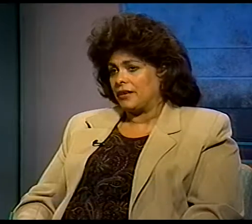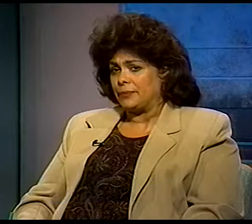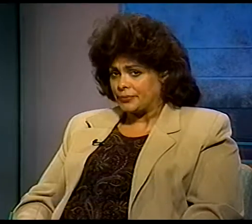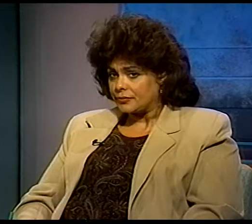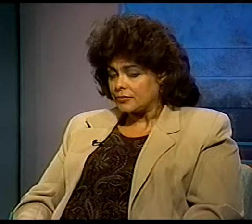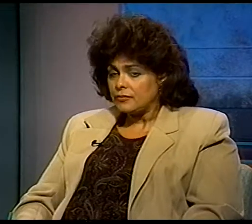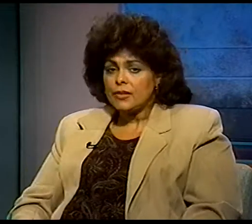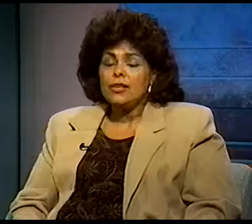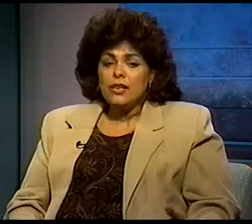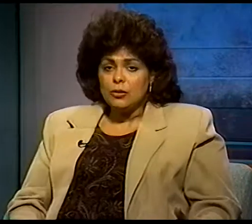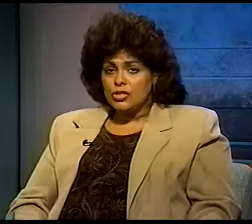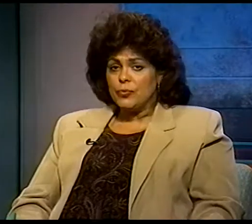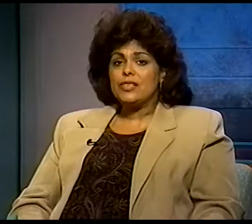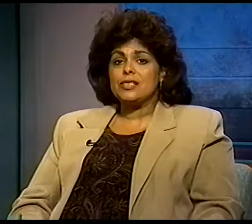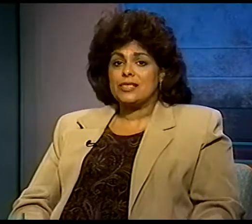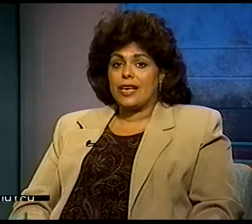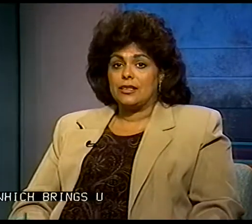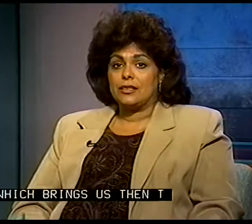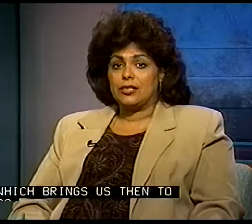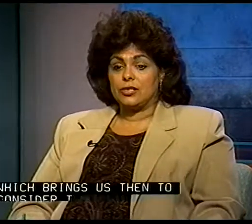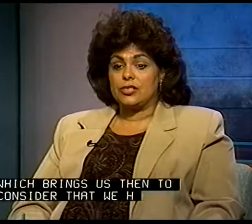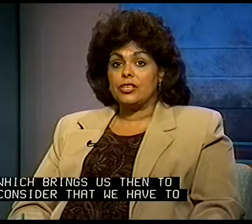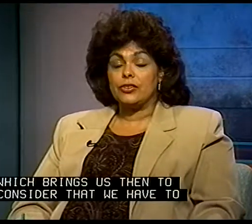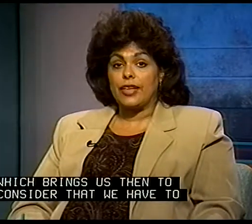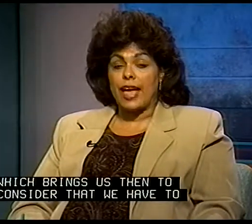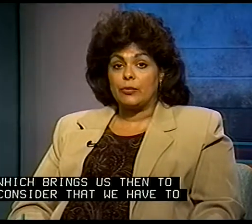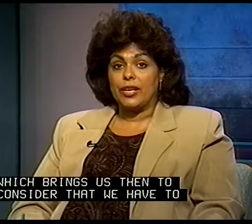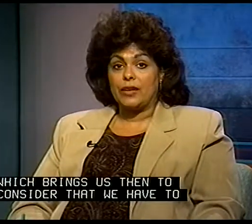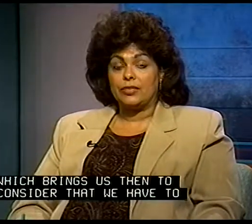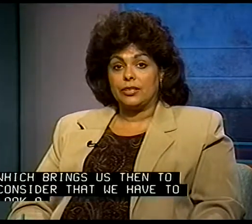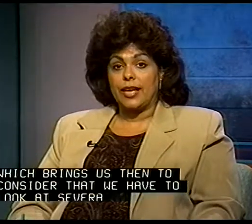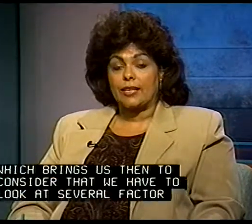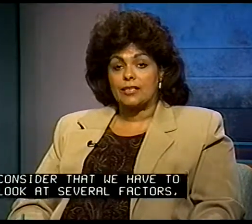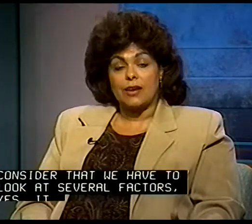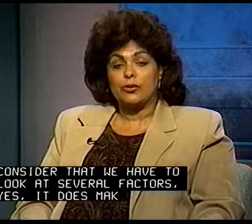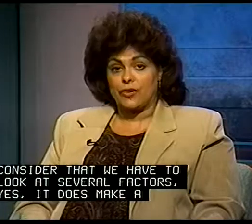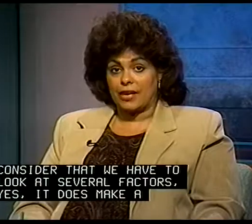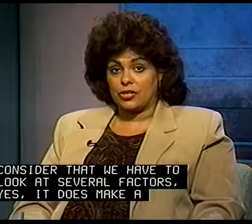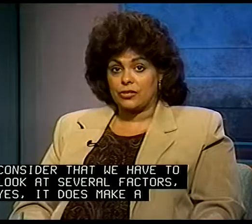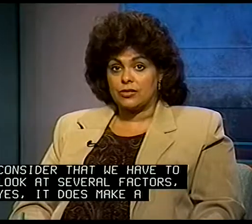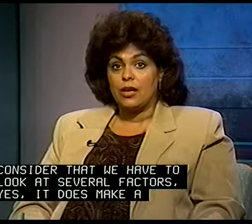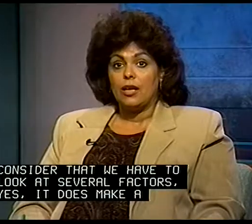it. Which brings us then to consider that we have to look at several factors.